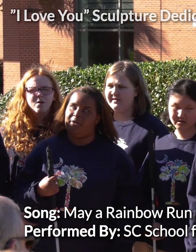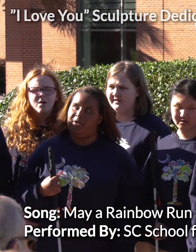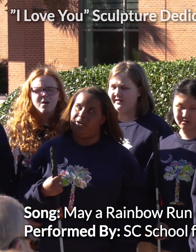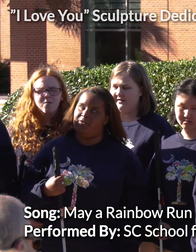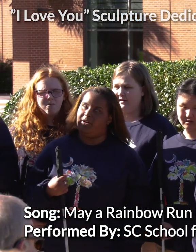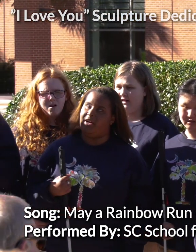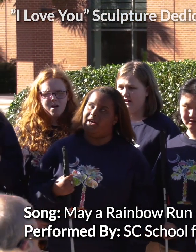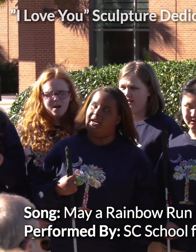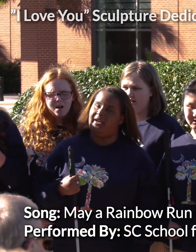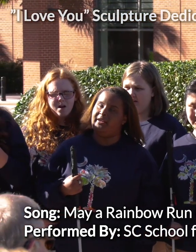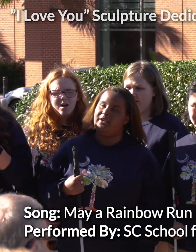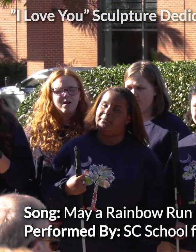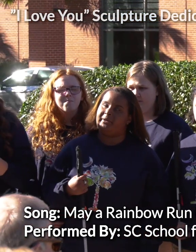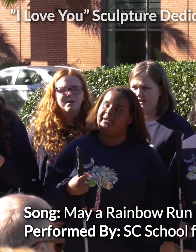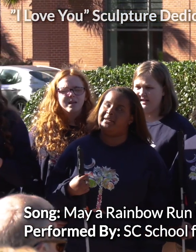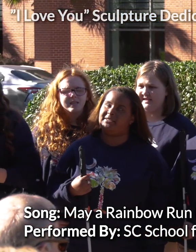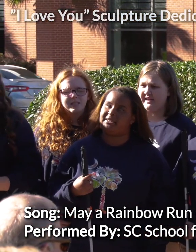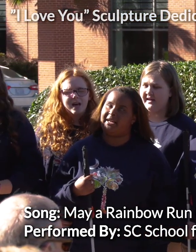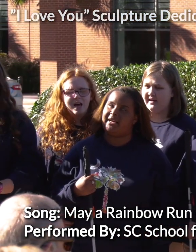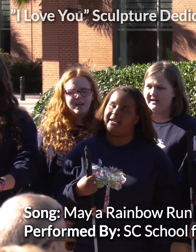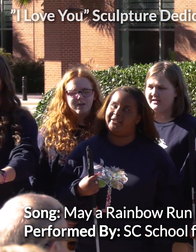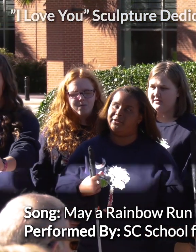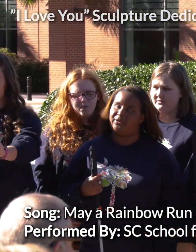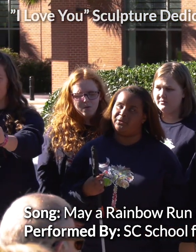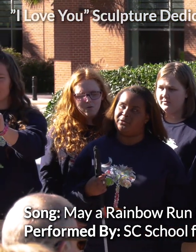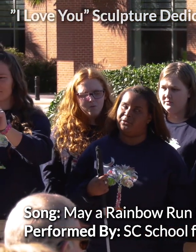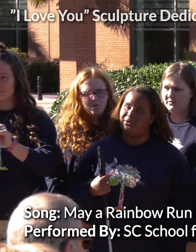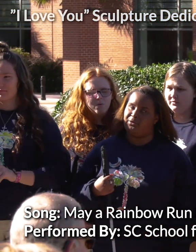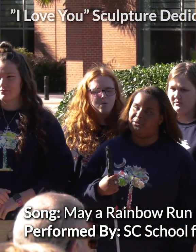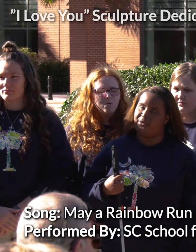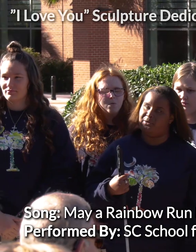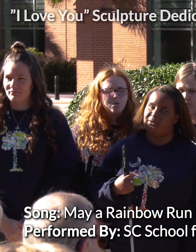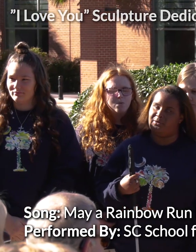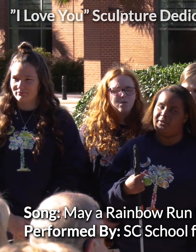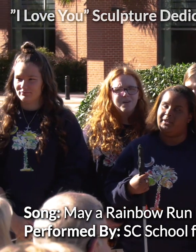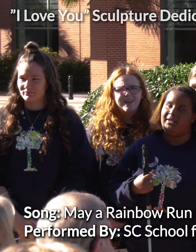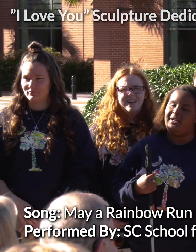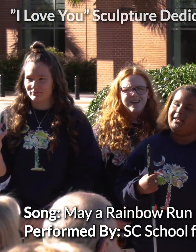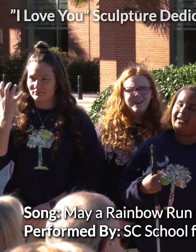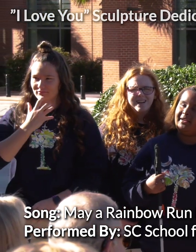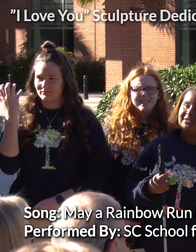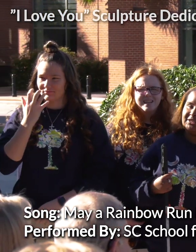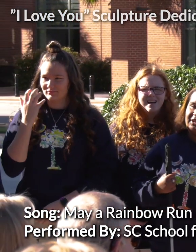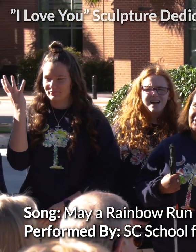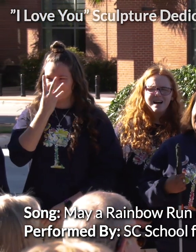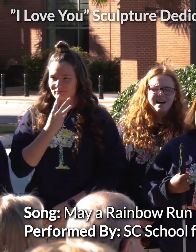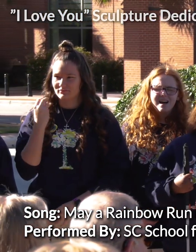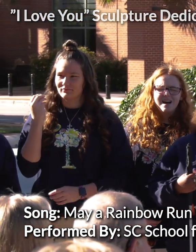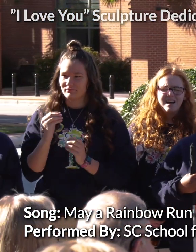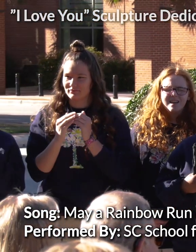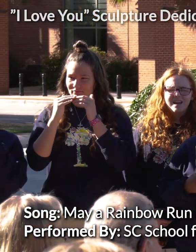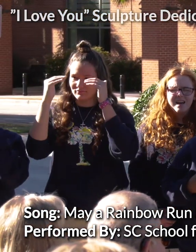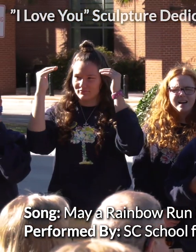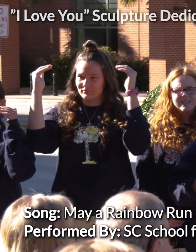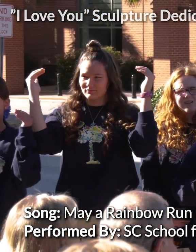I'll run beside you in a sky that's